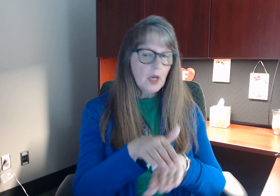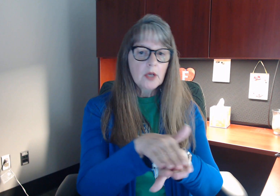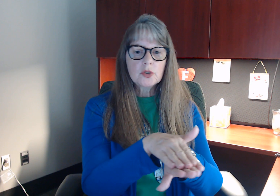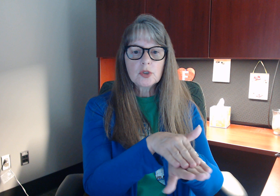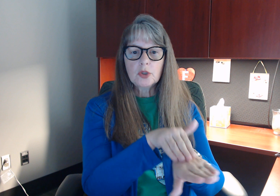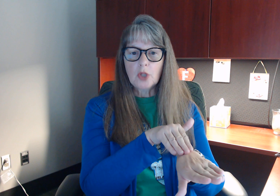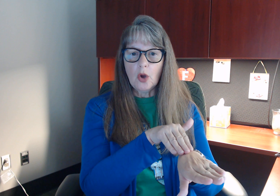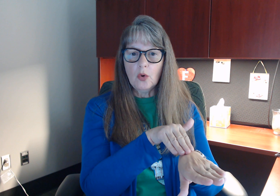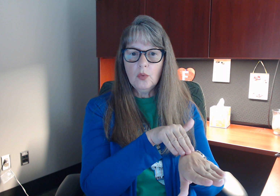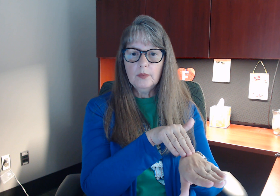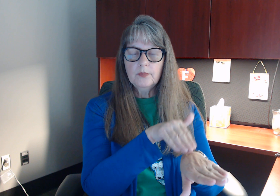Slow.